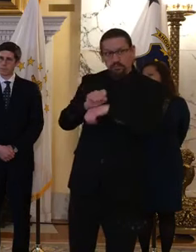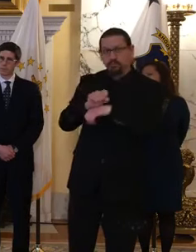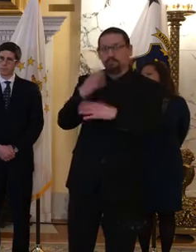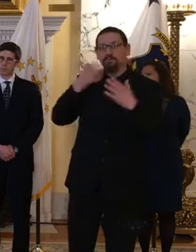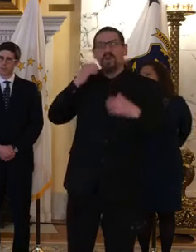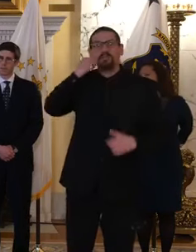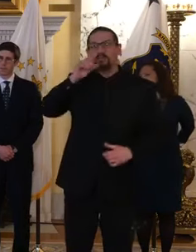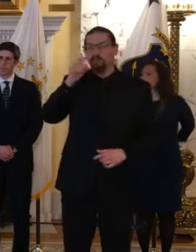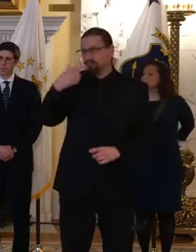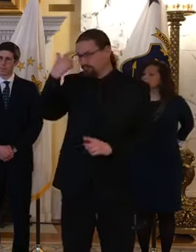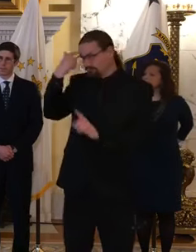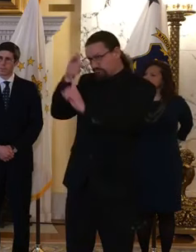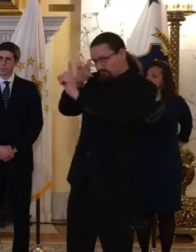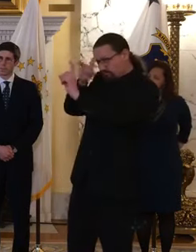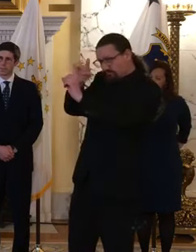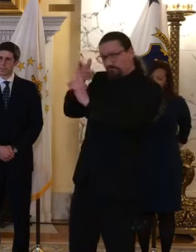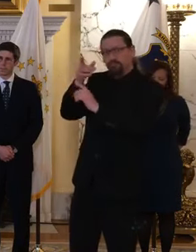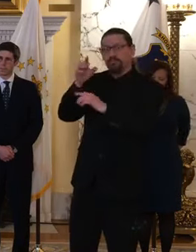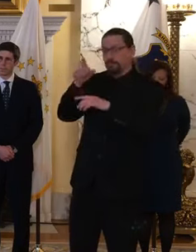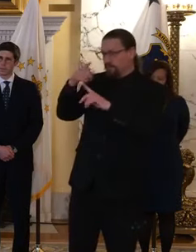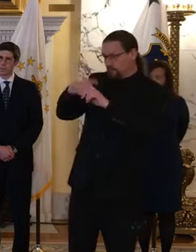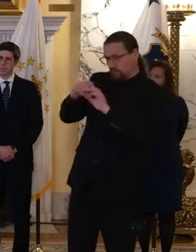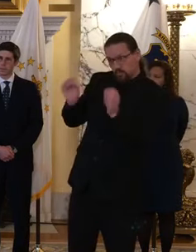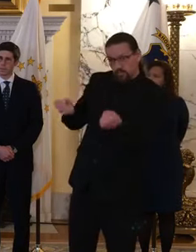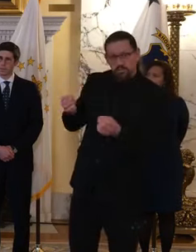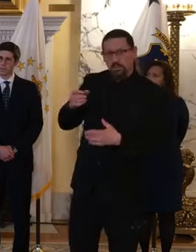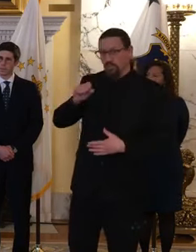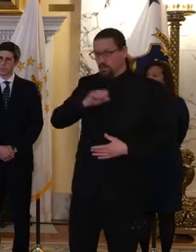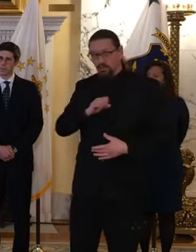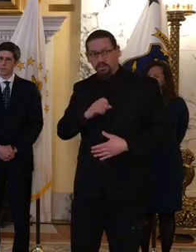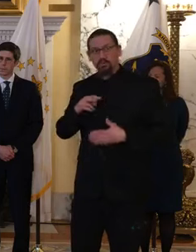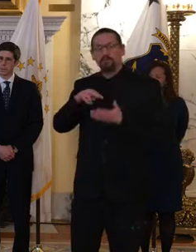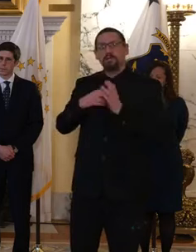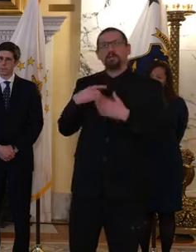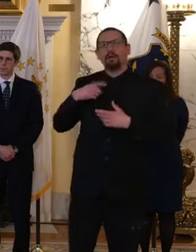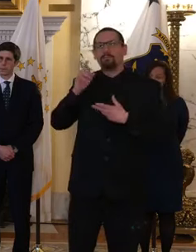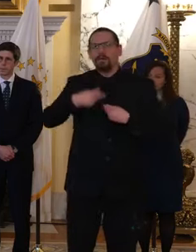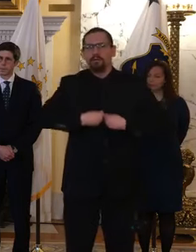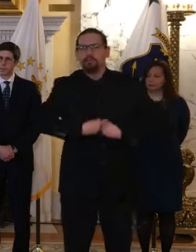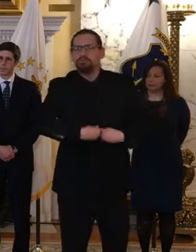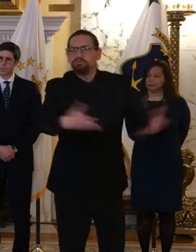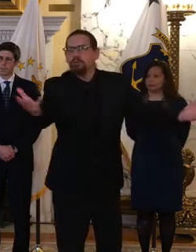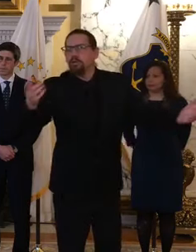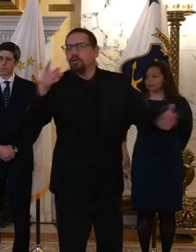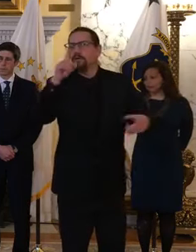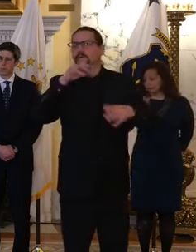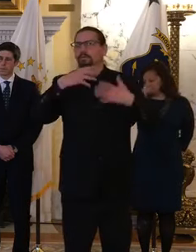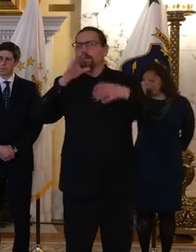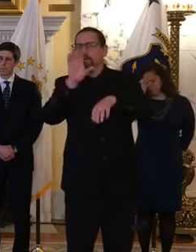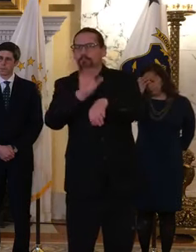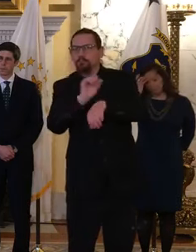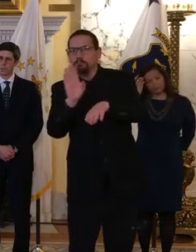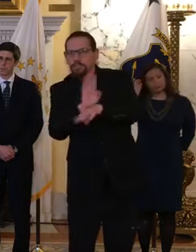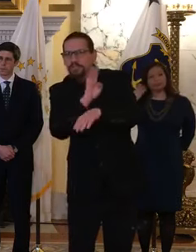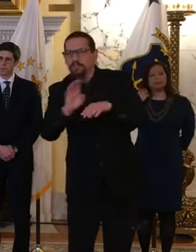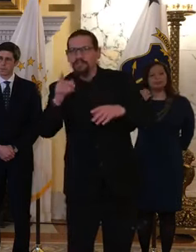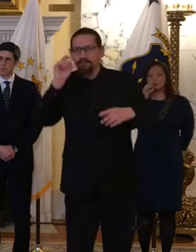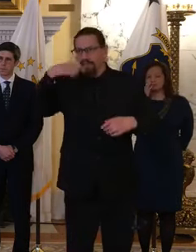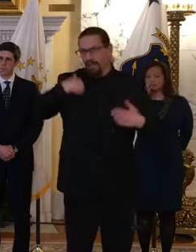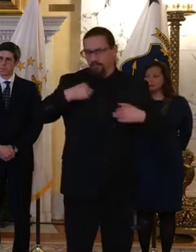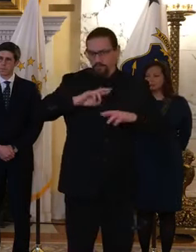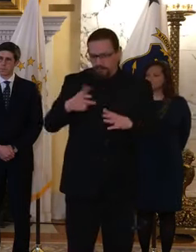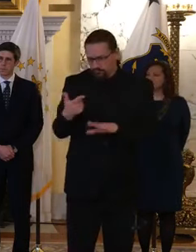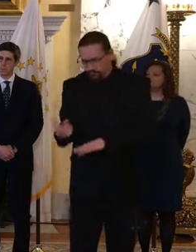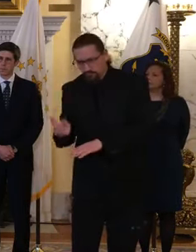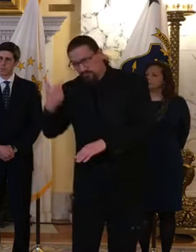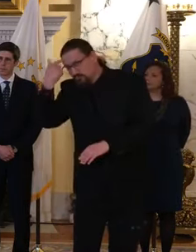large number of thermometers. So that's a long answer, but I want to give you a feel for the kinds of things that I will be looking at.